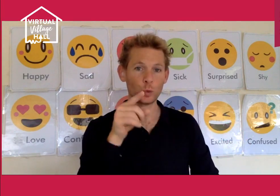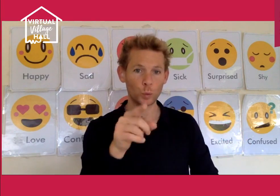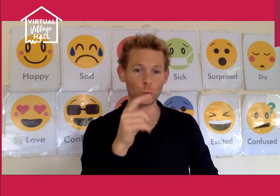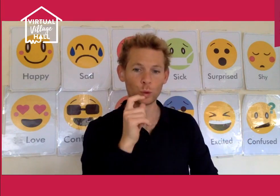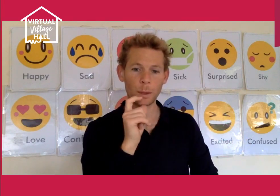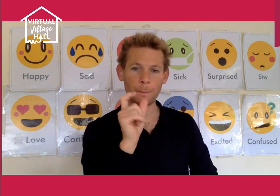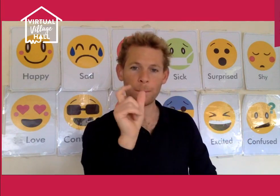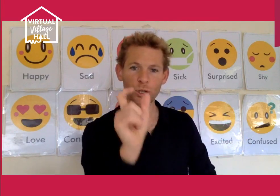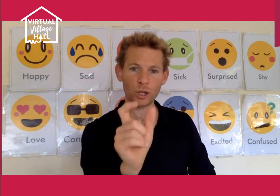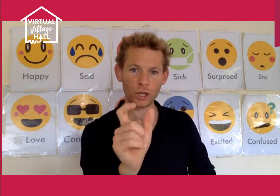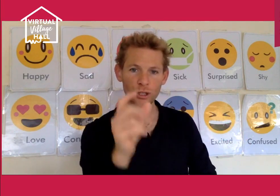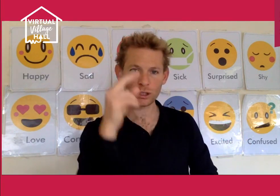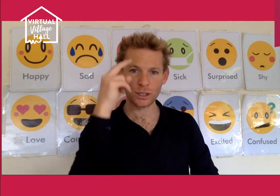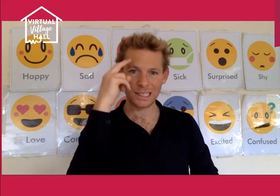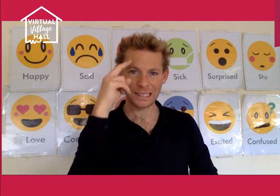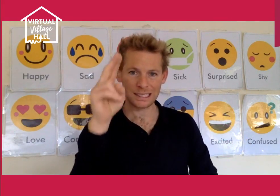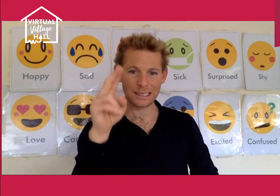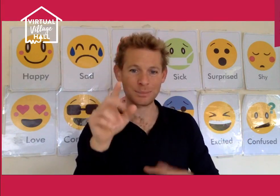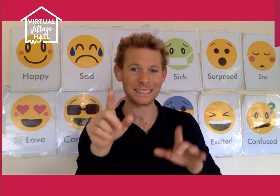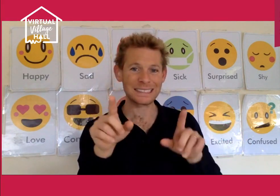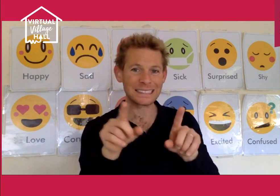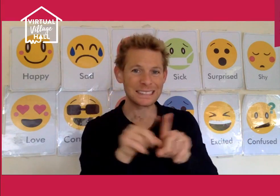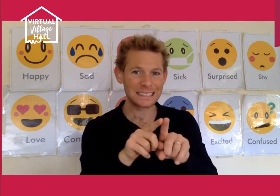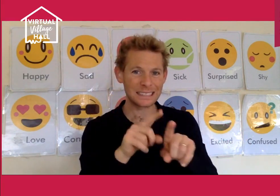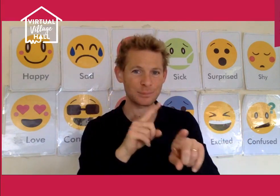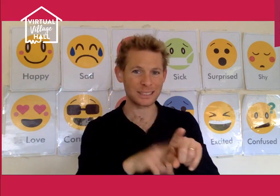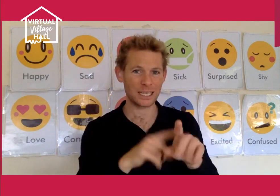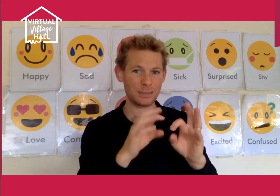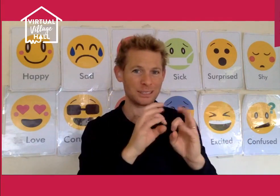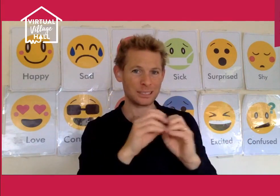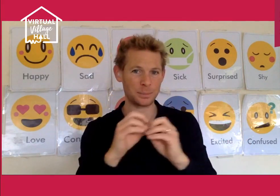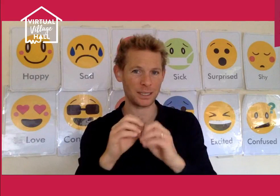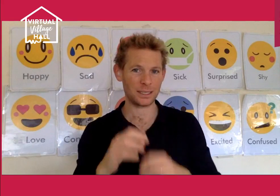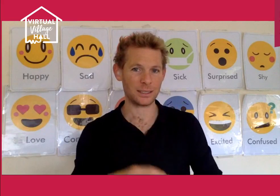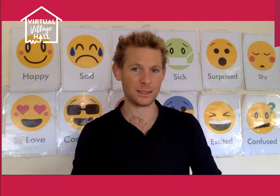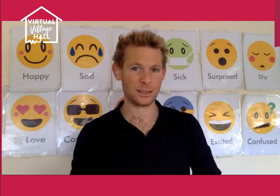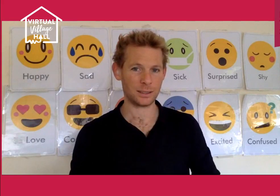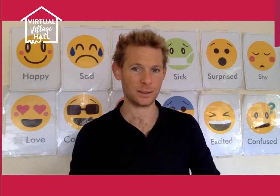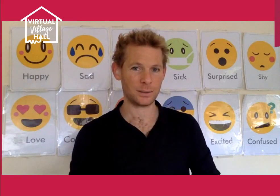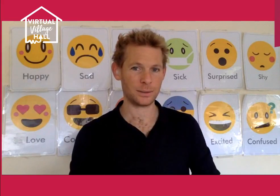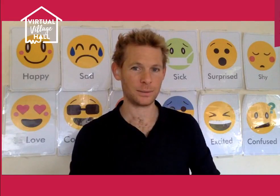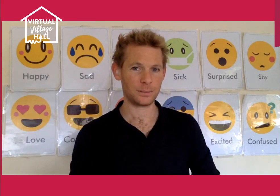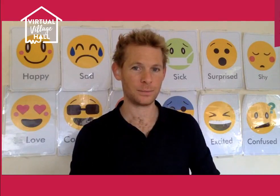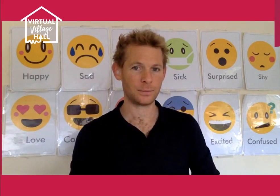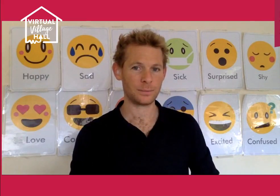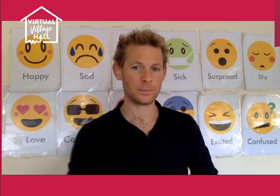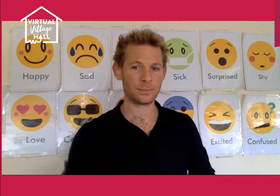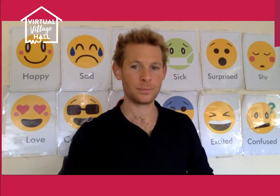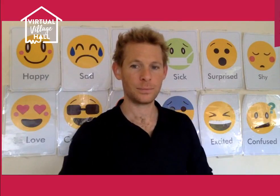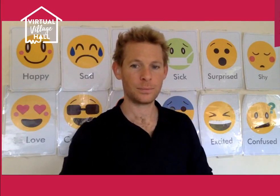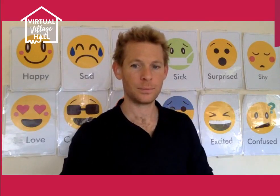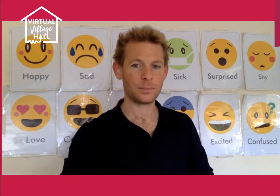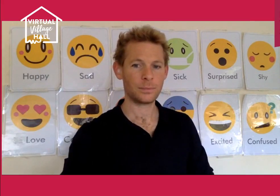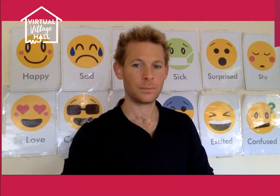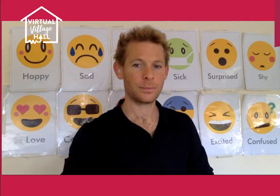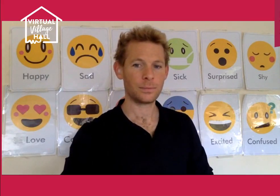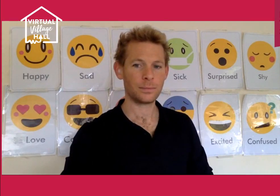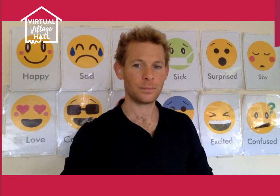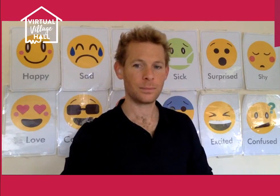So signing it like that is wrong because what I want you to do is say the name in its